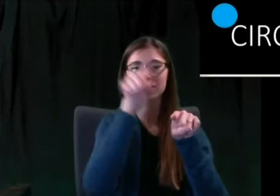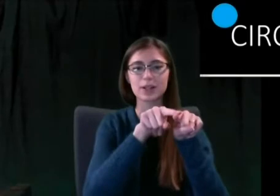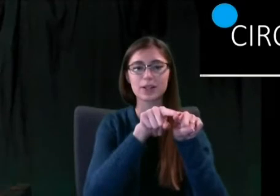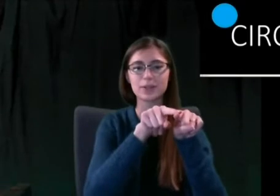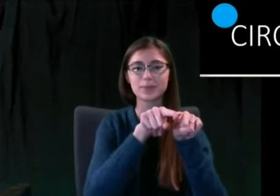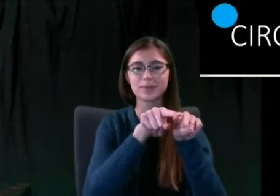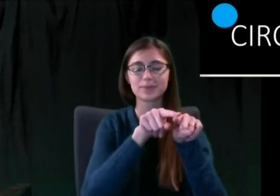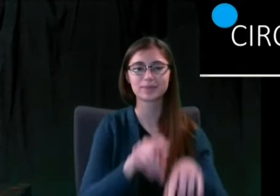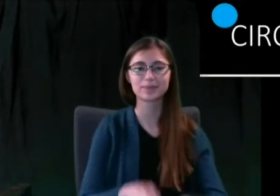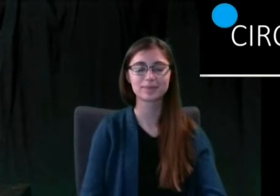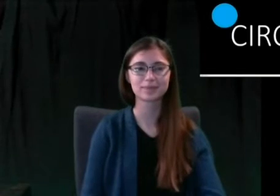Circle.